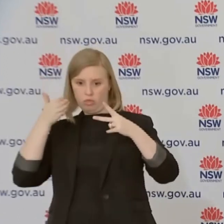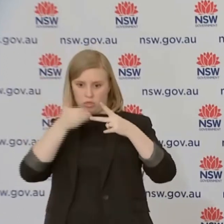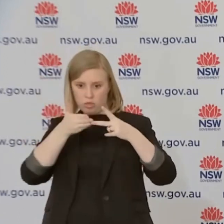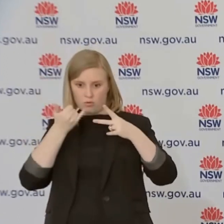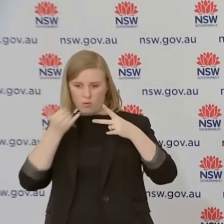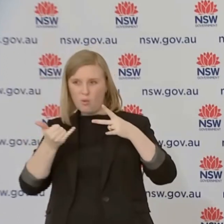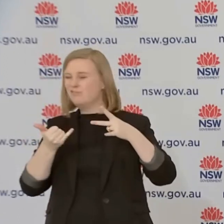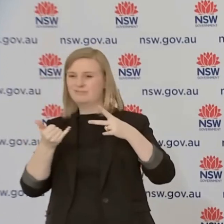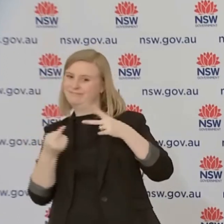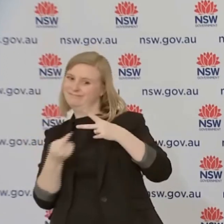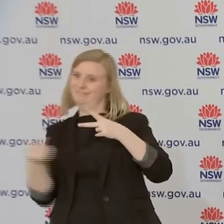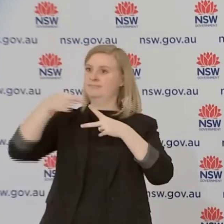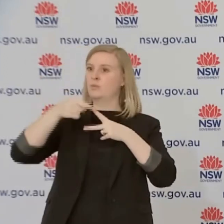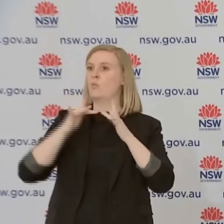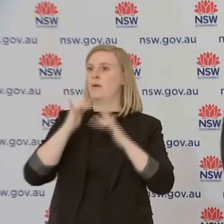that's available. Premier,